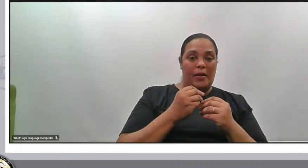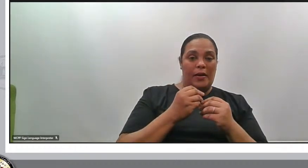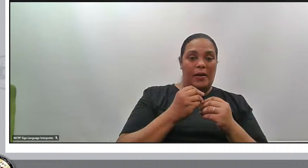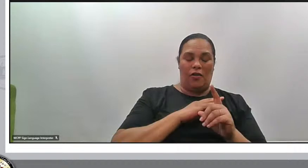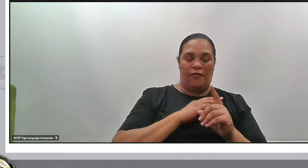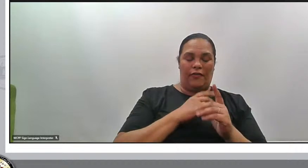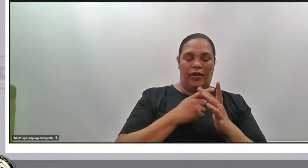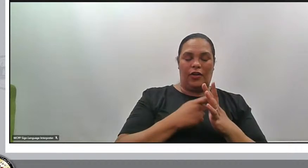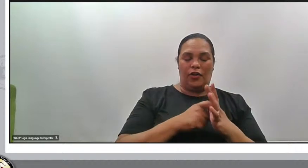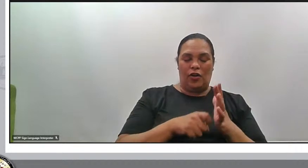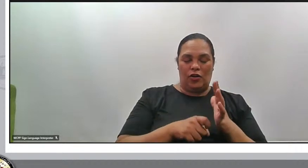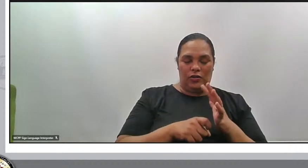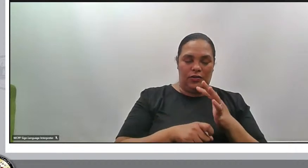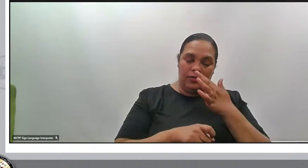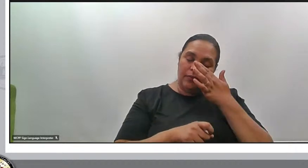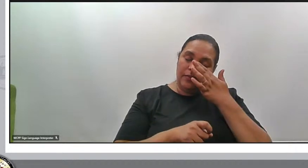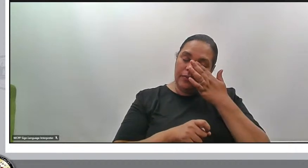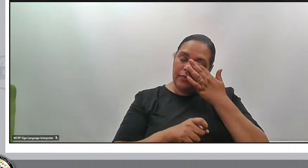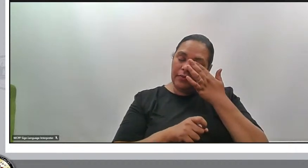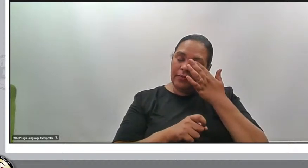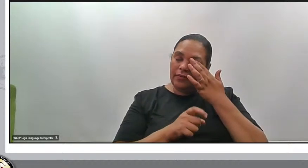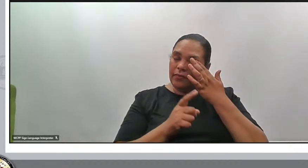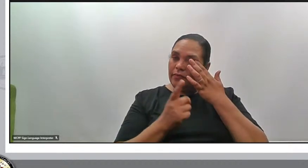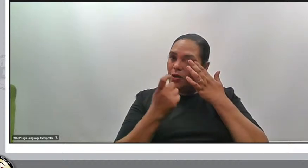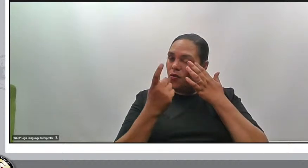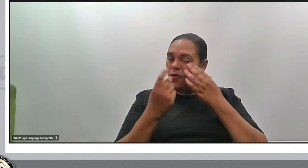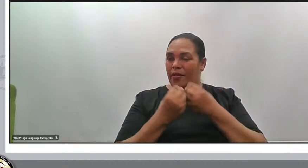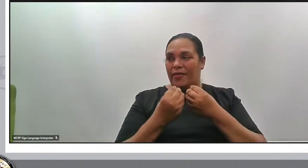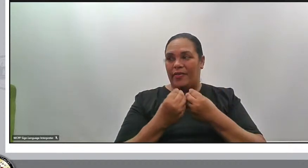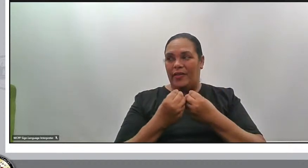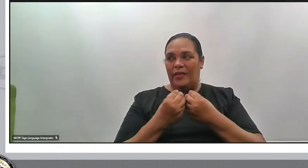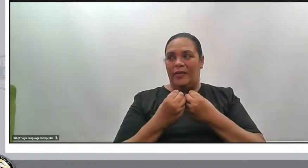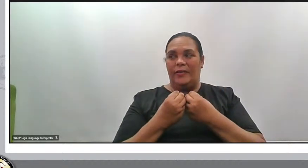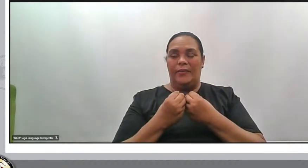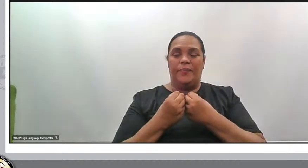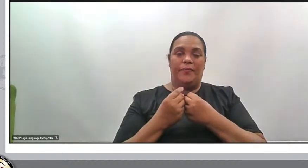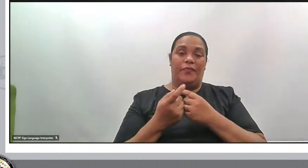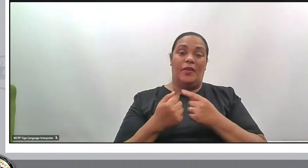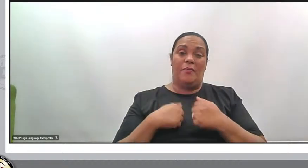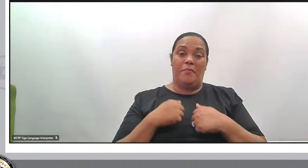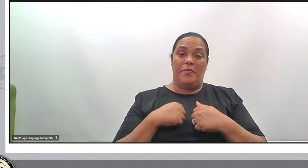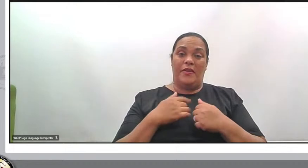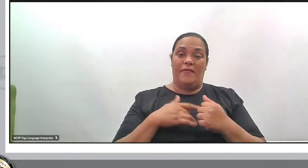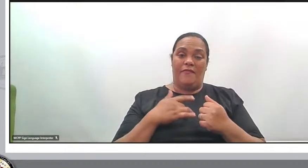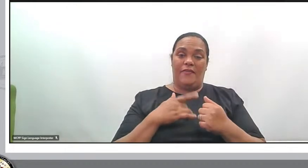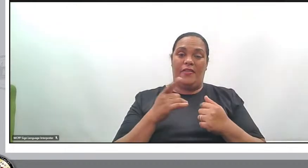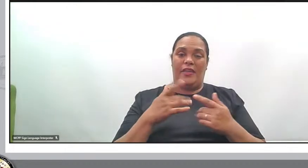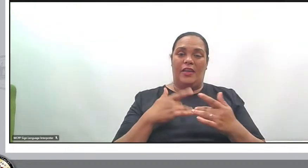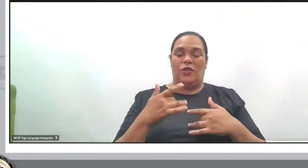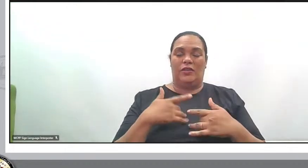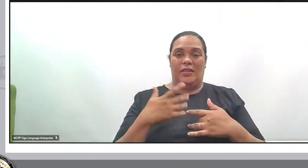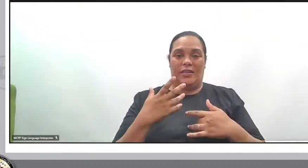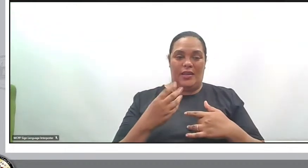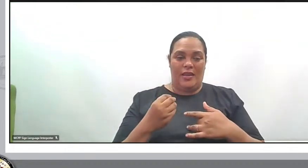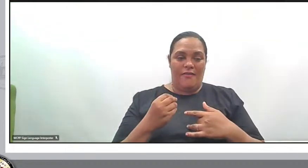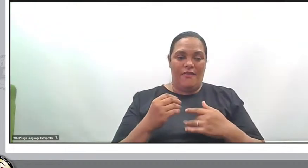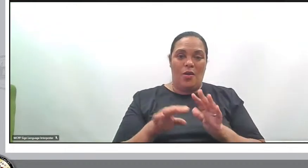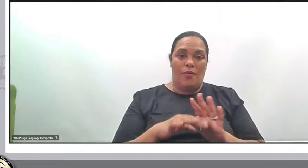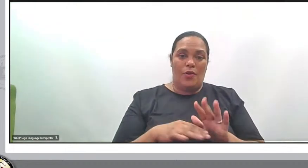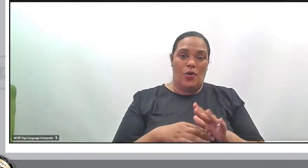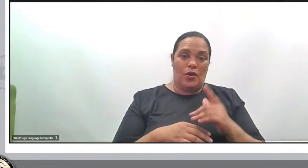costs, just one item. On it, for me, it remains a concern that program